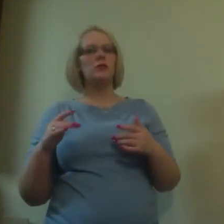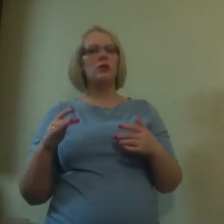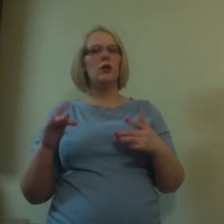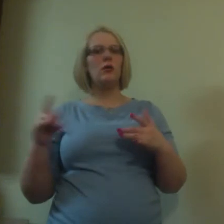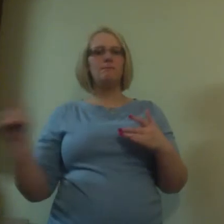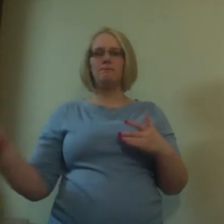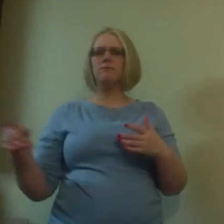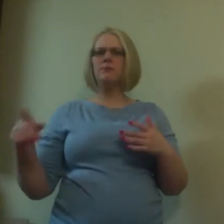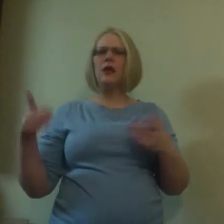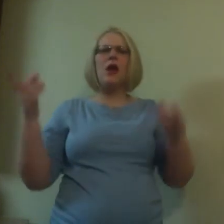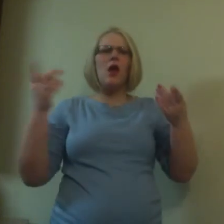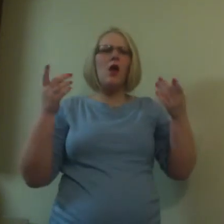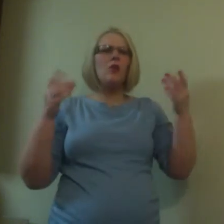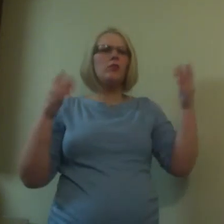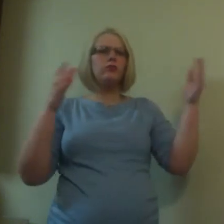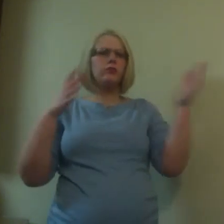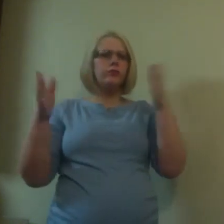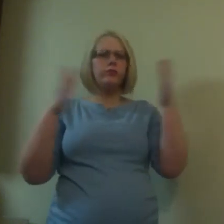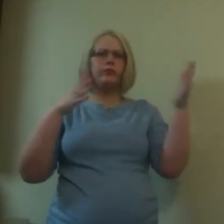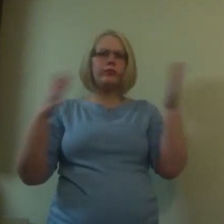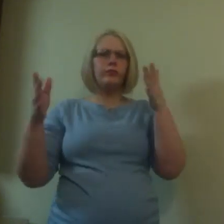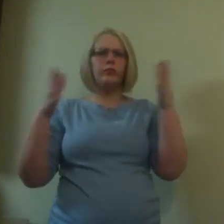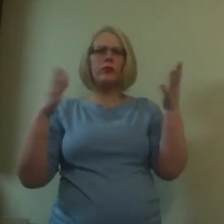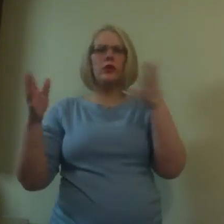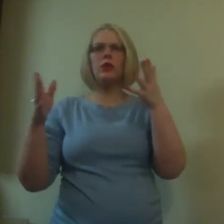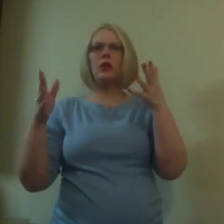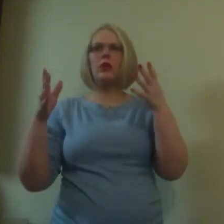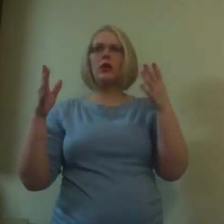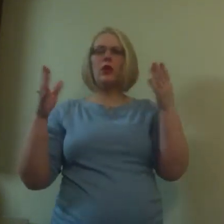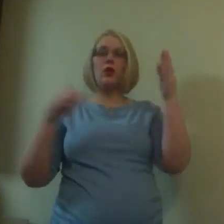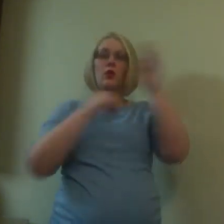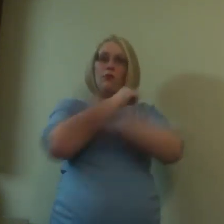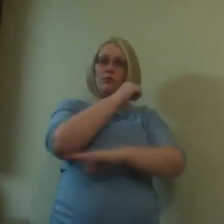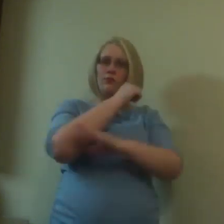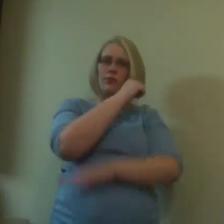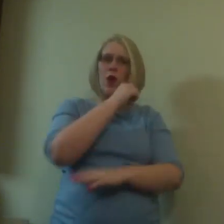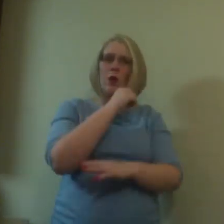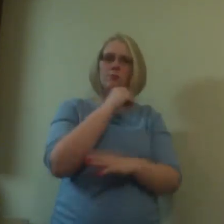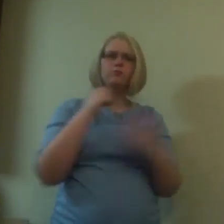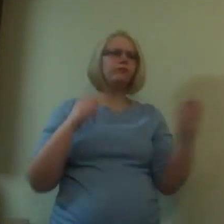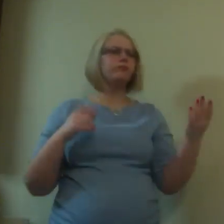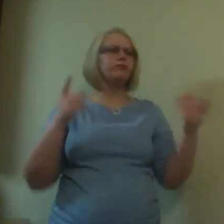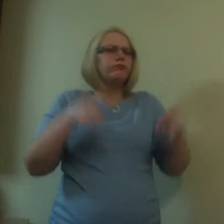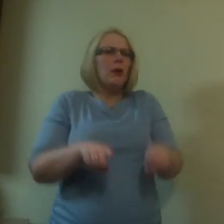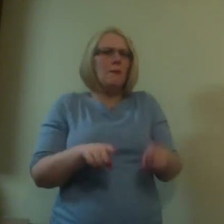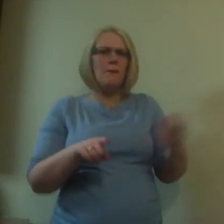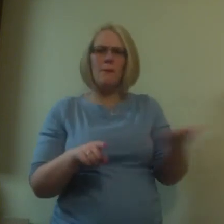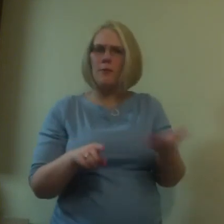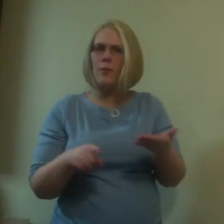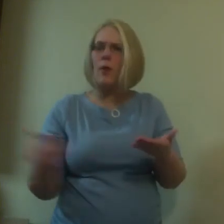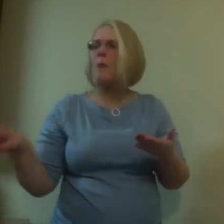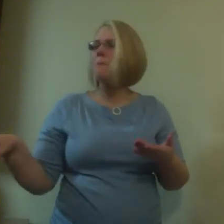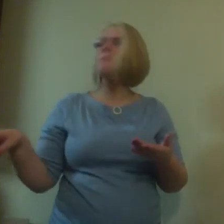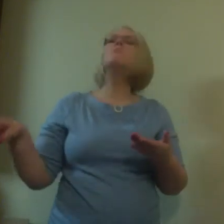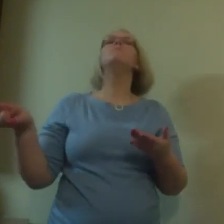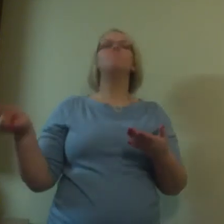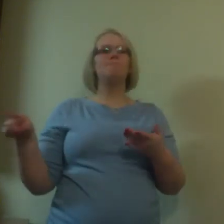All those leaves come fluttering down, don't they? Falling to the ground. Okay, is there any other season when